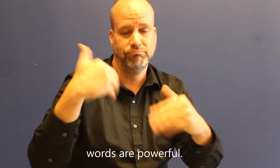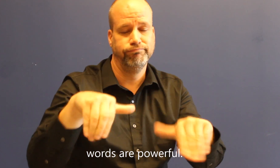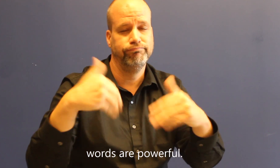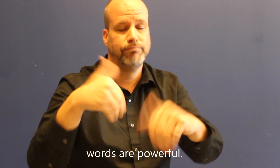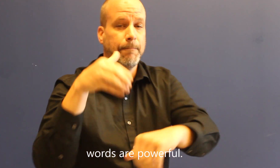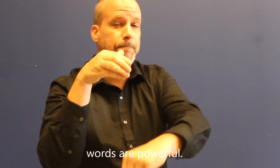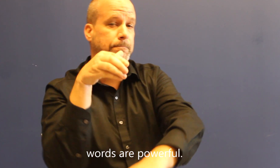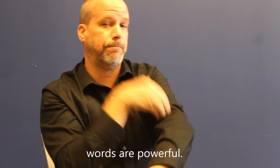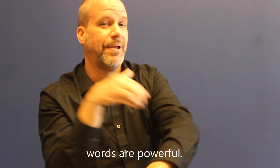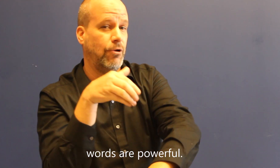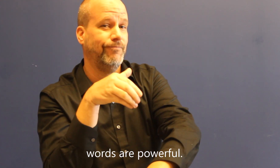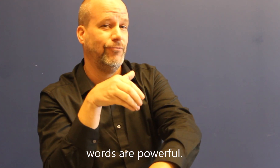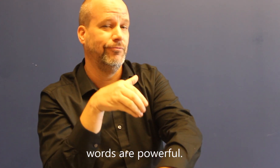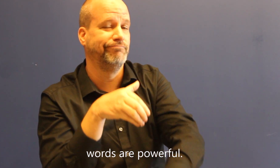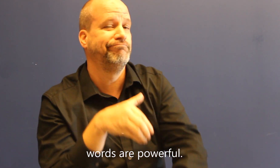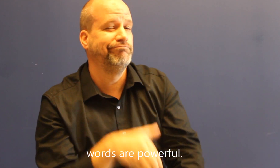Words are powerful.